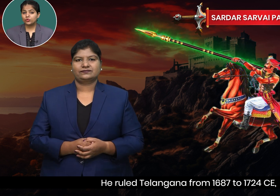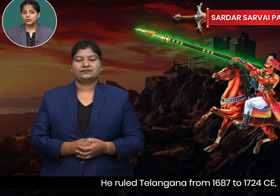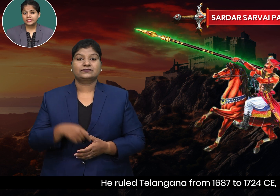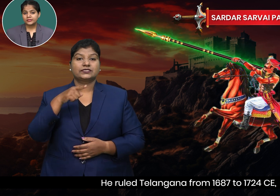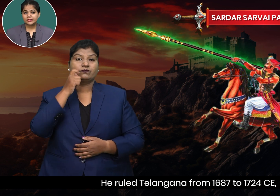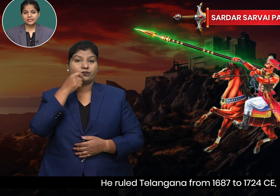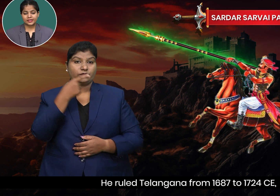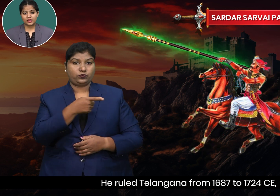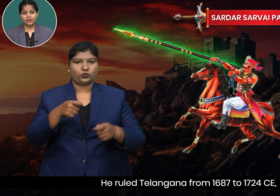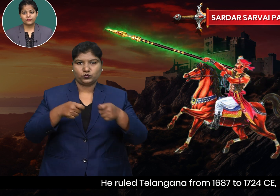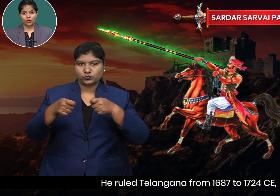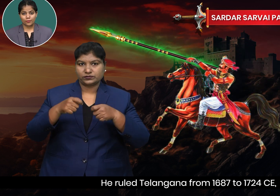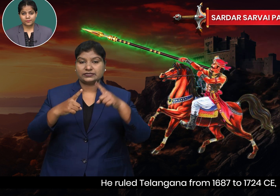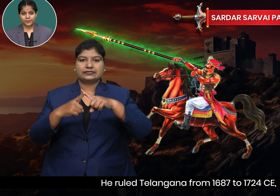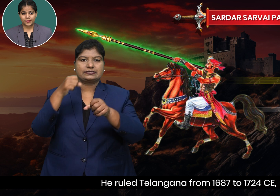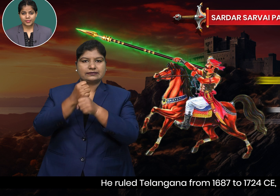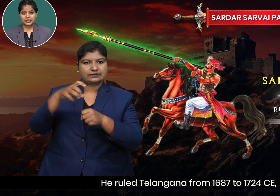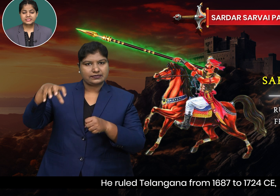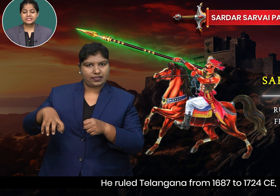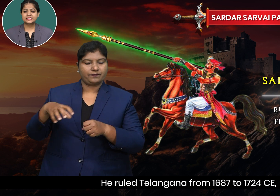He ruled Telangana from